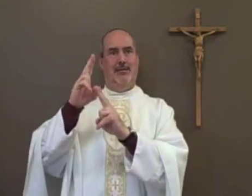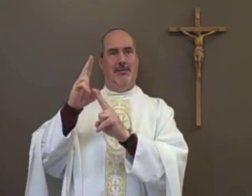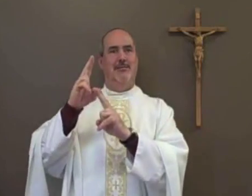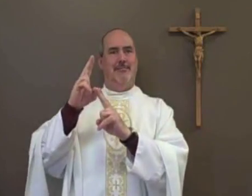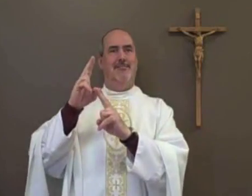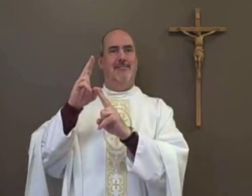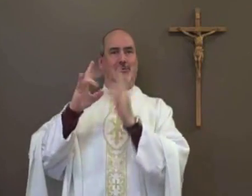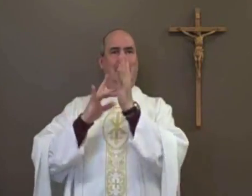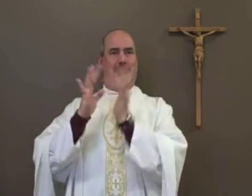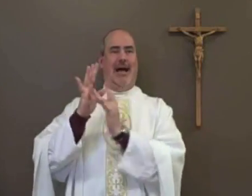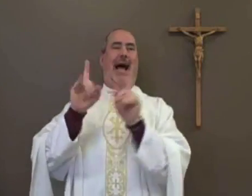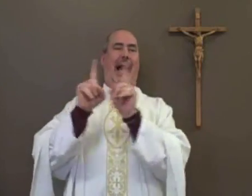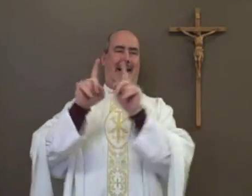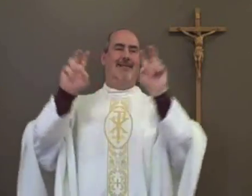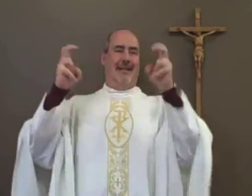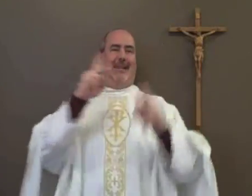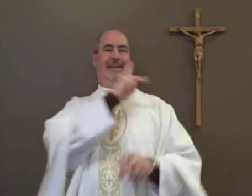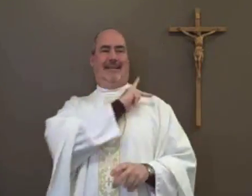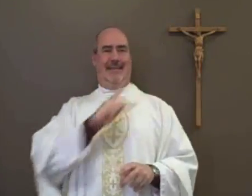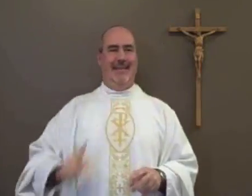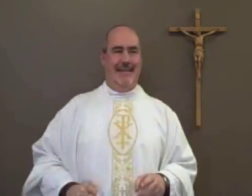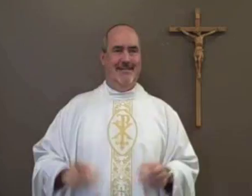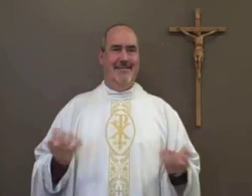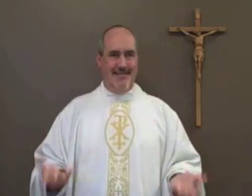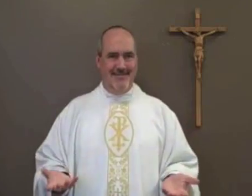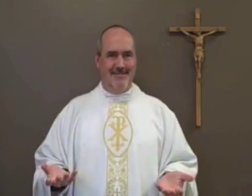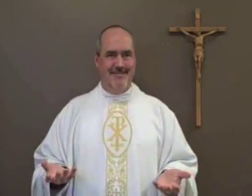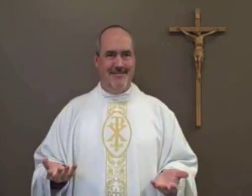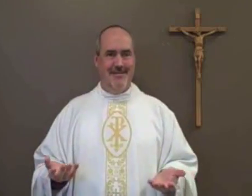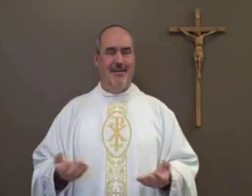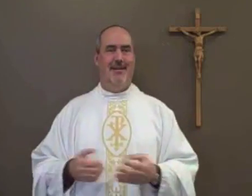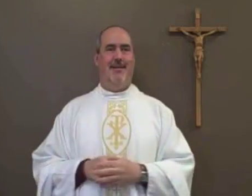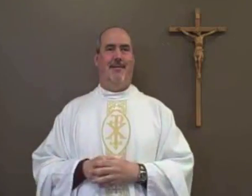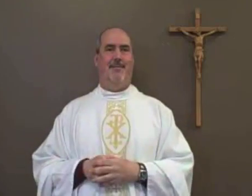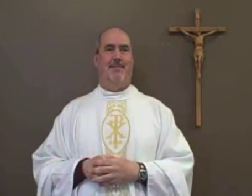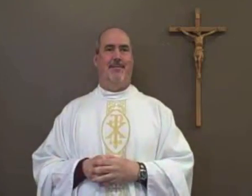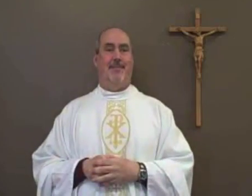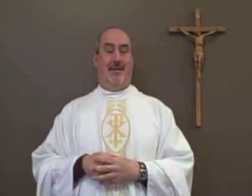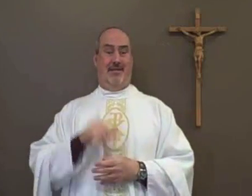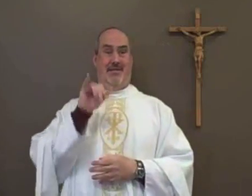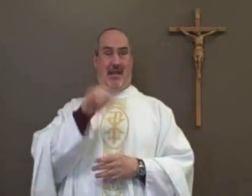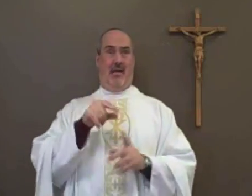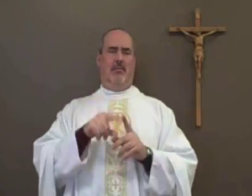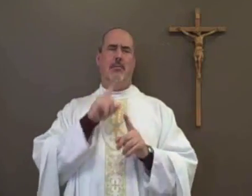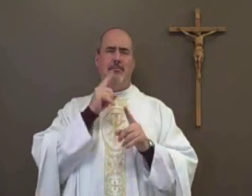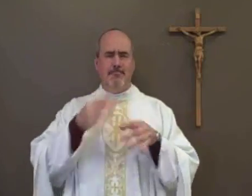Today, the Catholic Church honors Jesus as Christ the King.